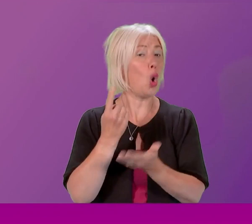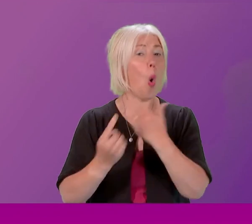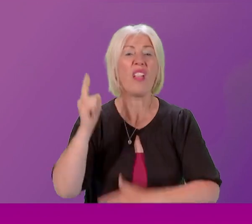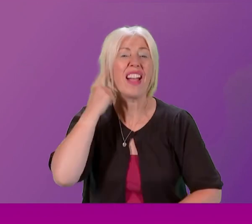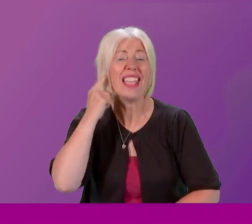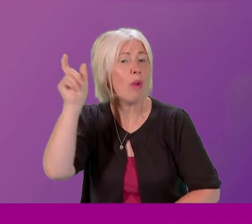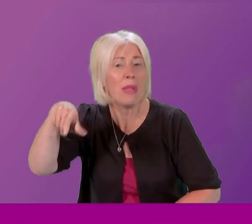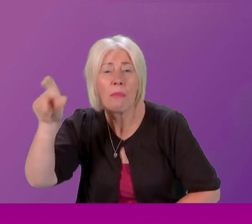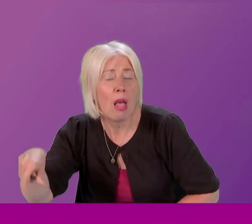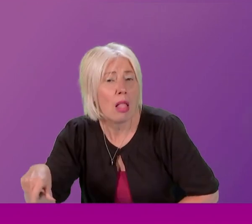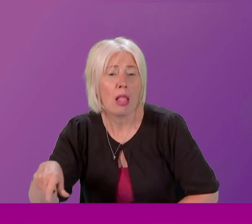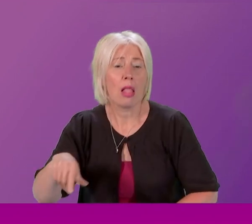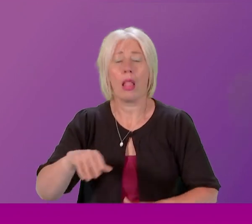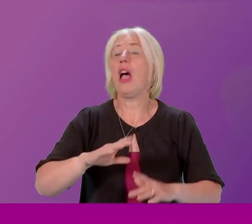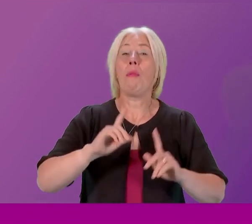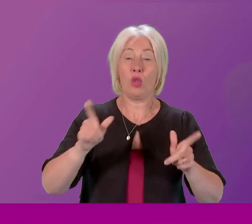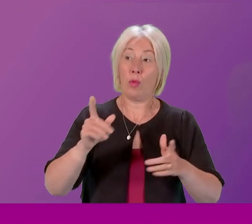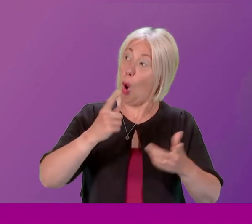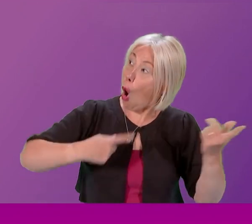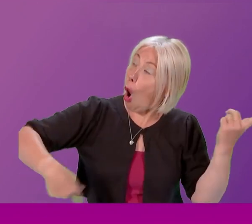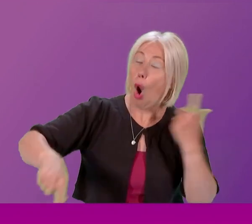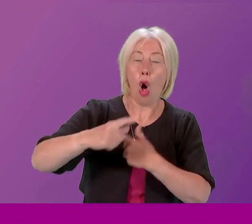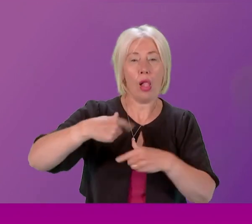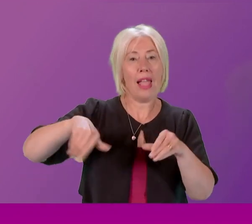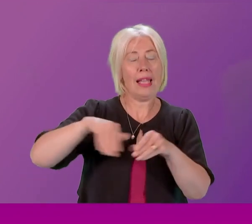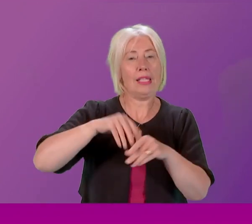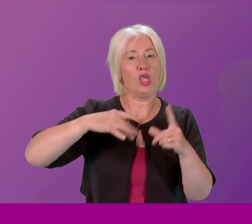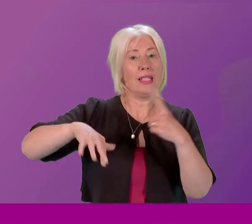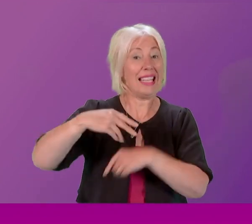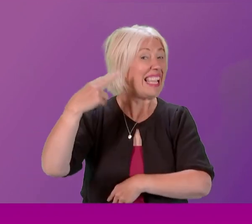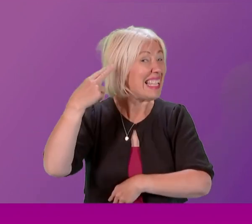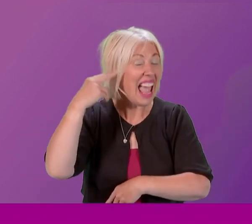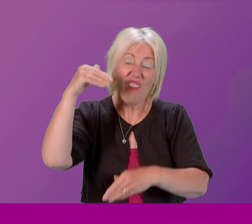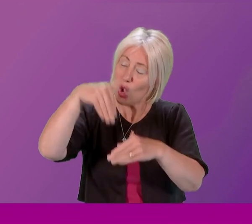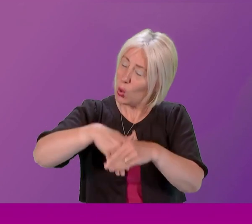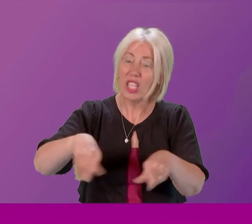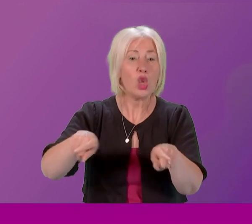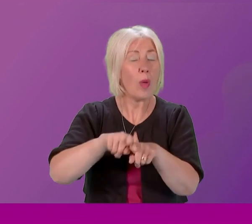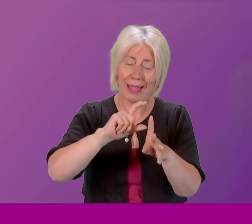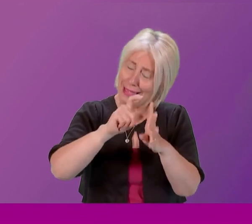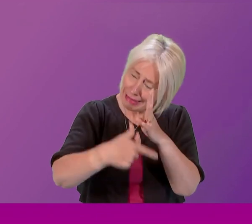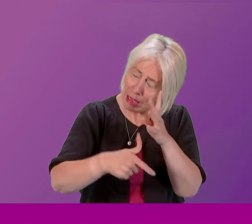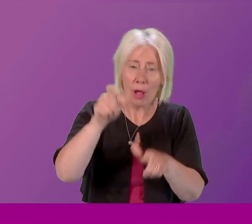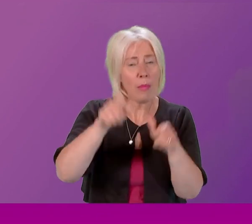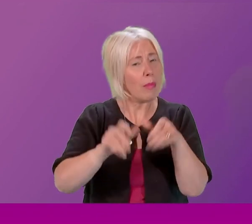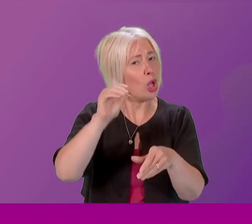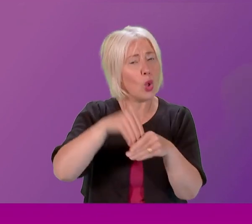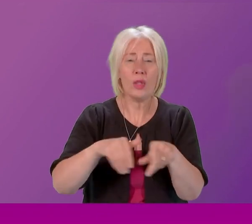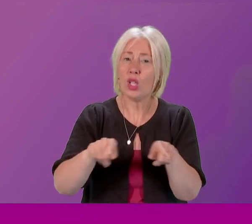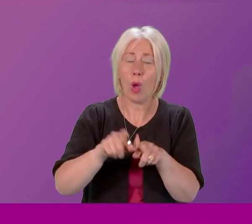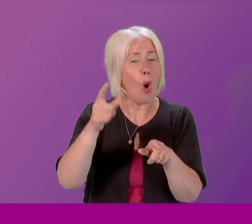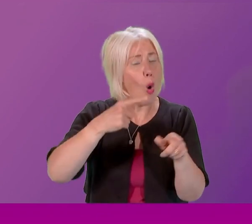hearing, not being a bench of sight, it's for deaf as well. And disabled, we're